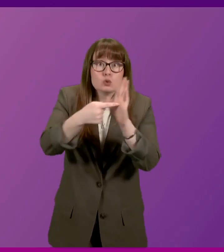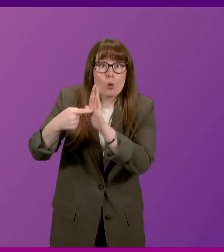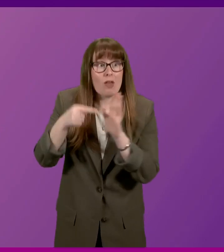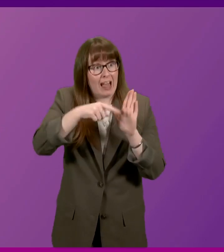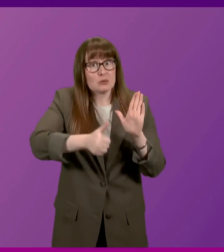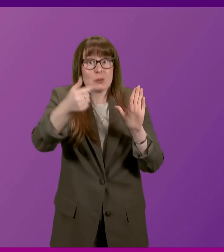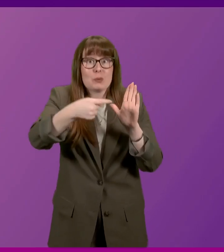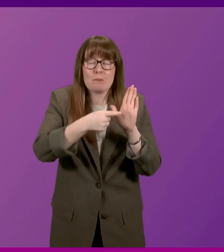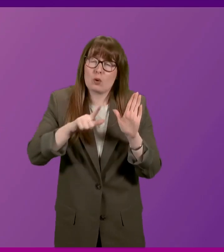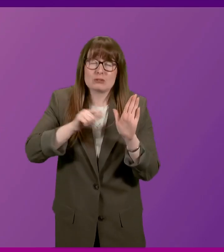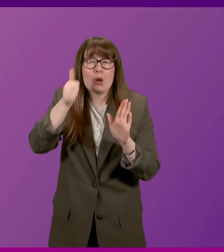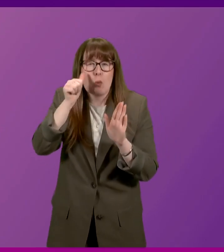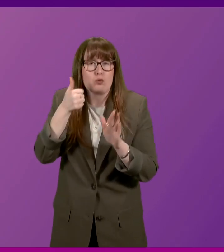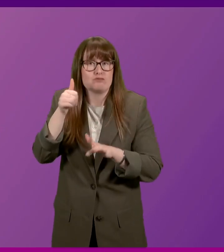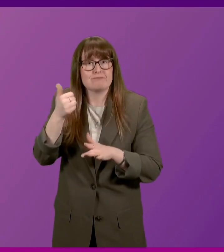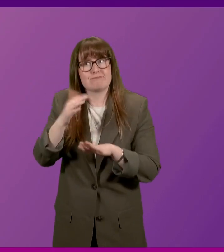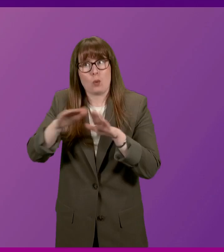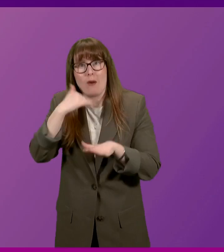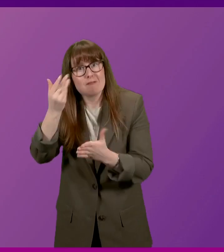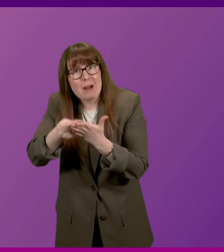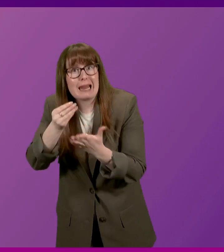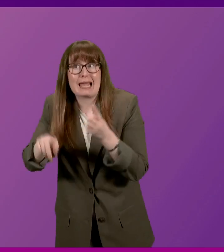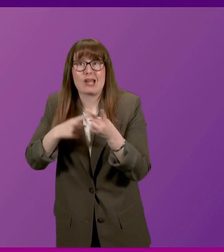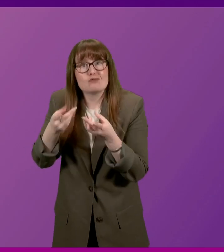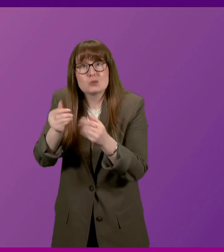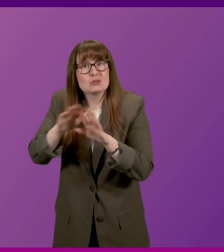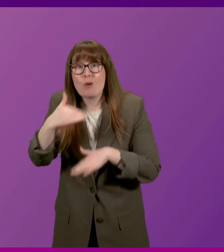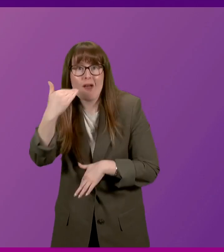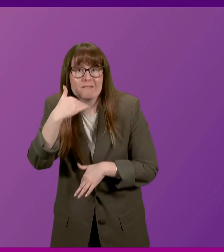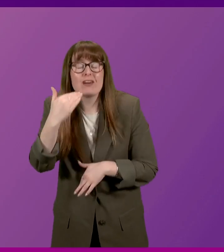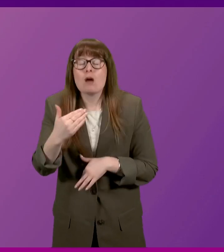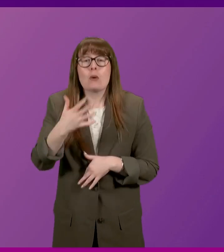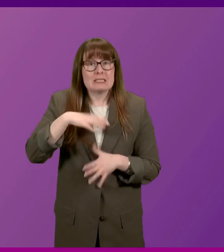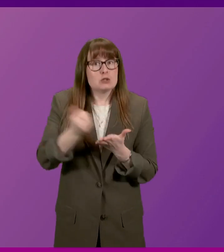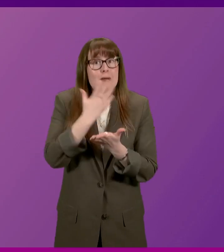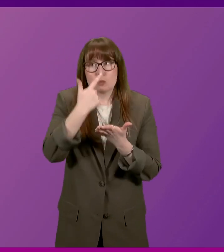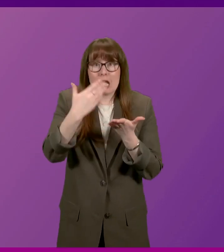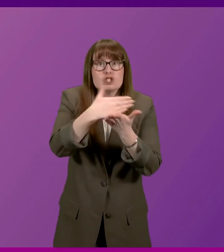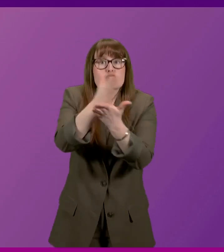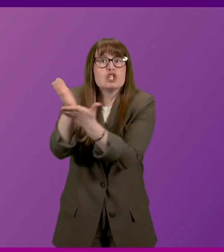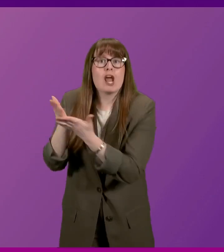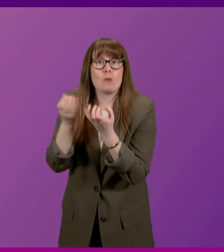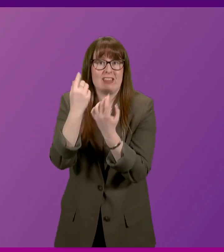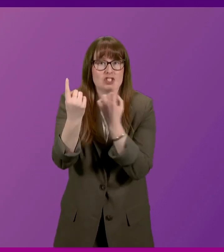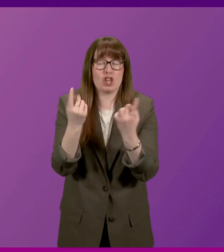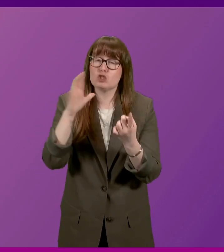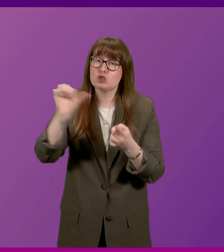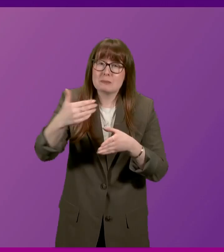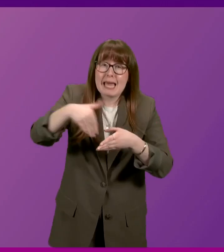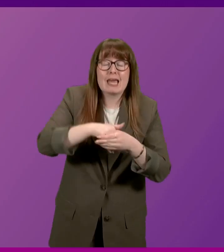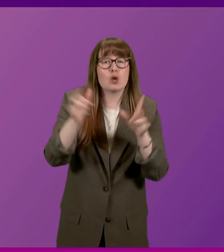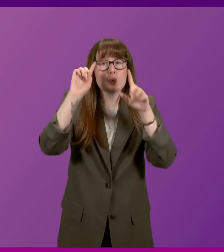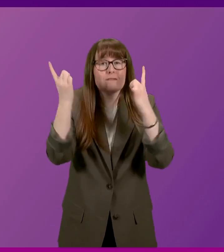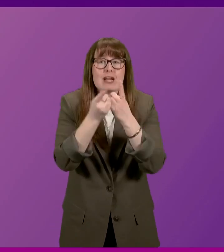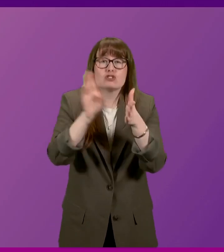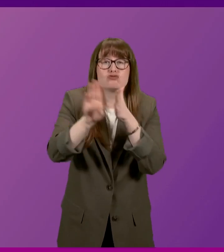in terms of resources, and share some of these resources, and also obviously it's got to be part of the training programmes, and universities have